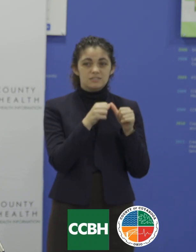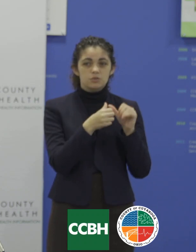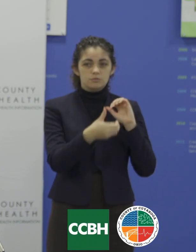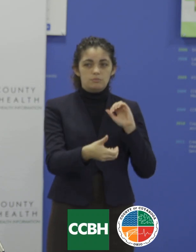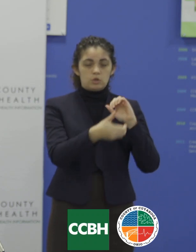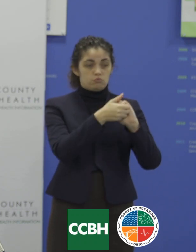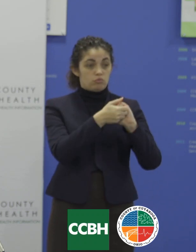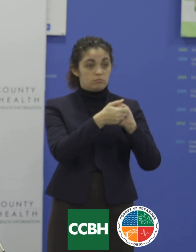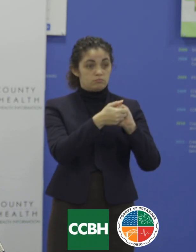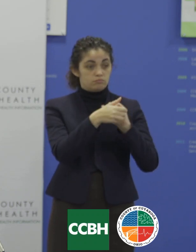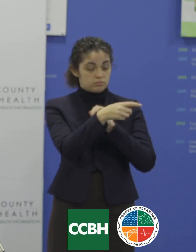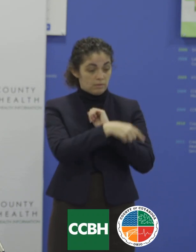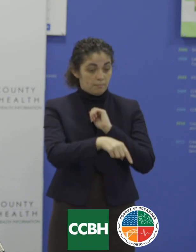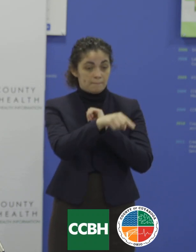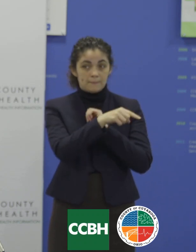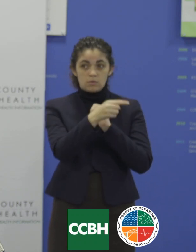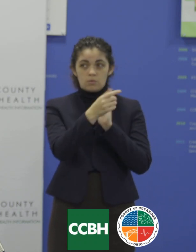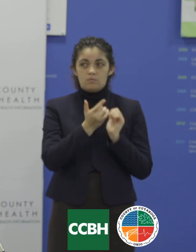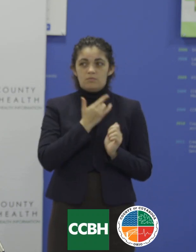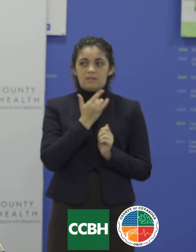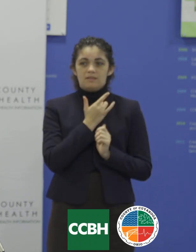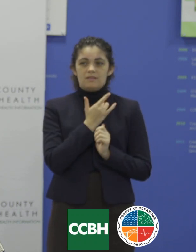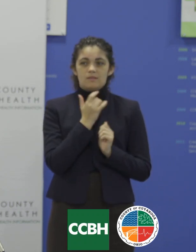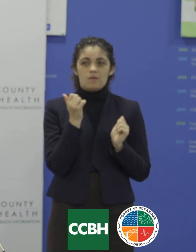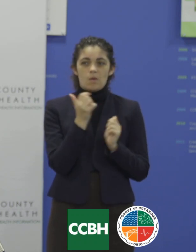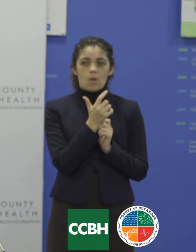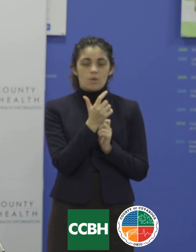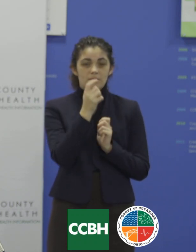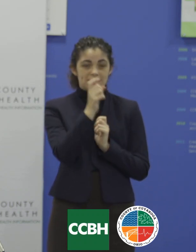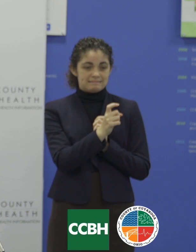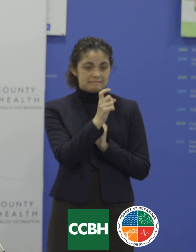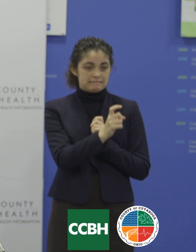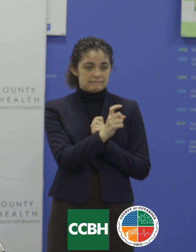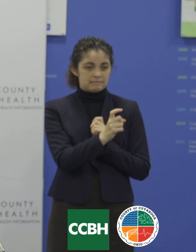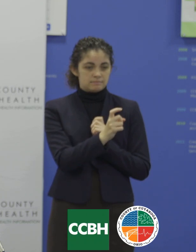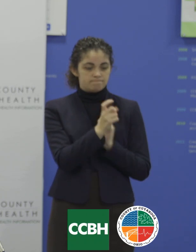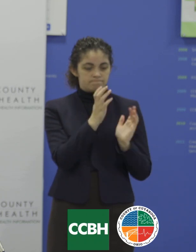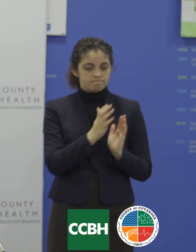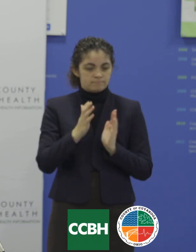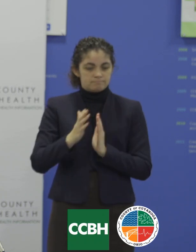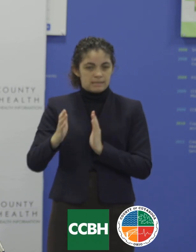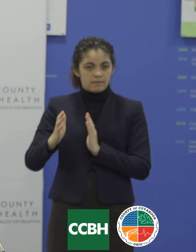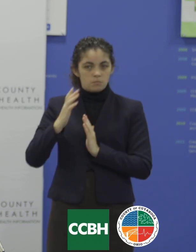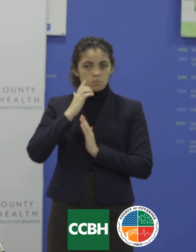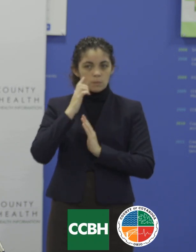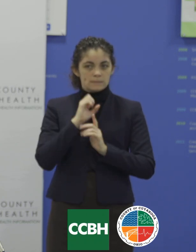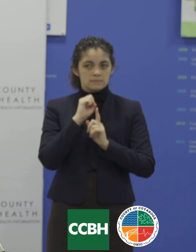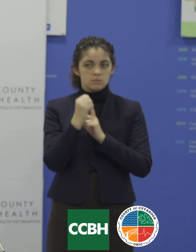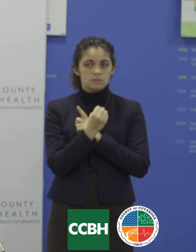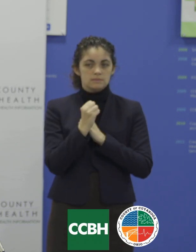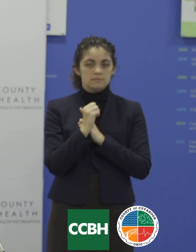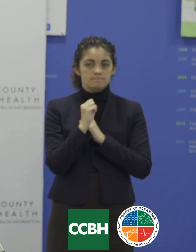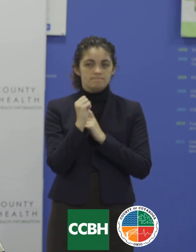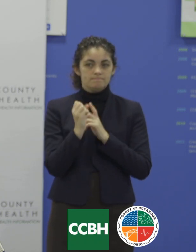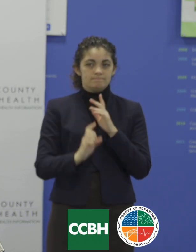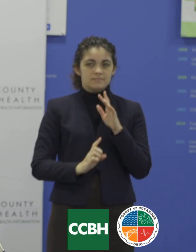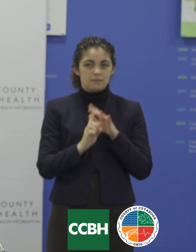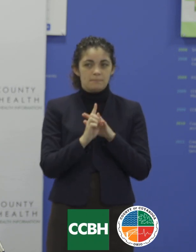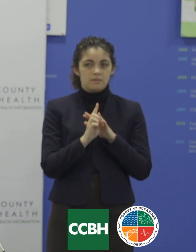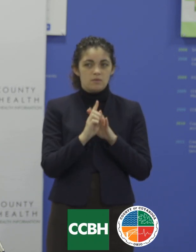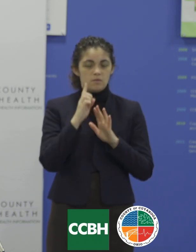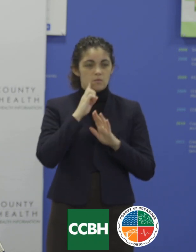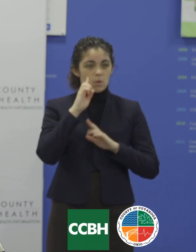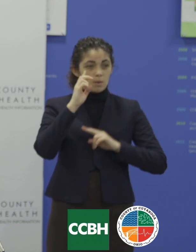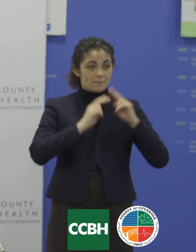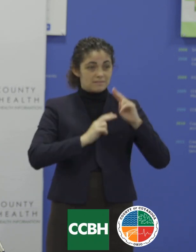them, and we feel that they're taking all the necessary steps they can in a situation where you have a facility